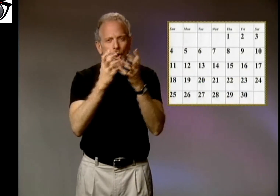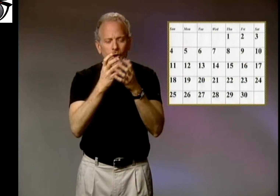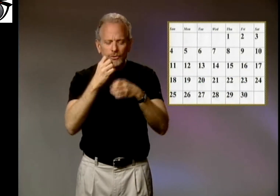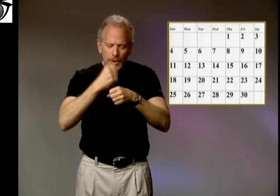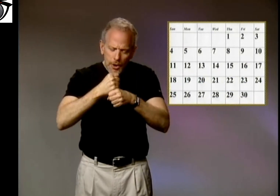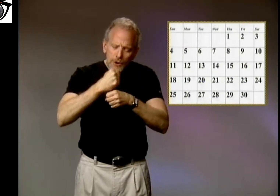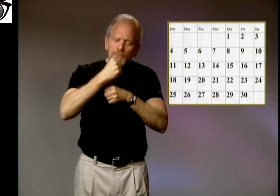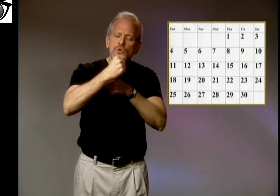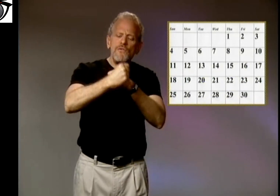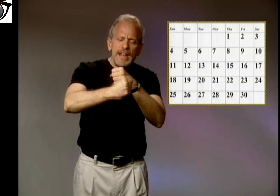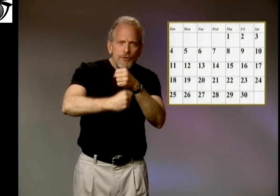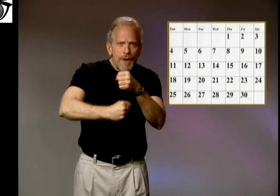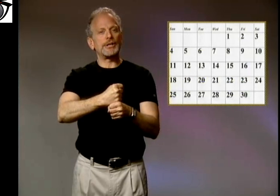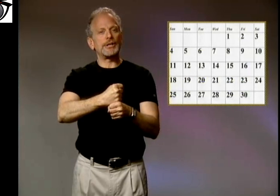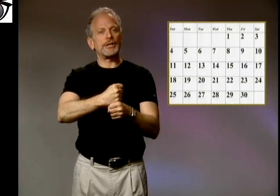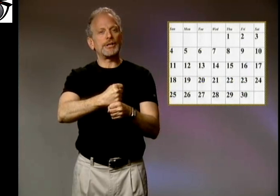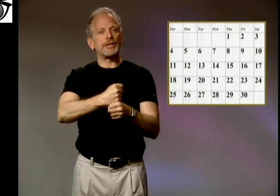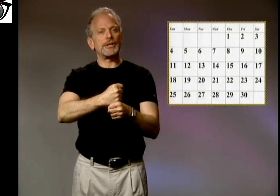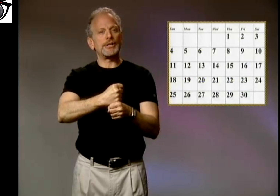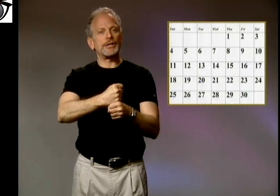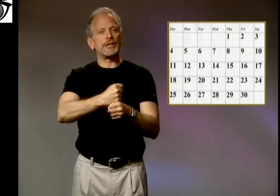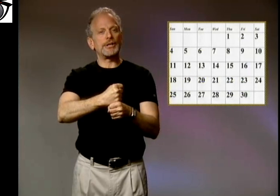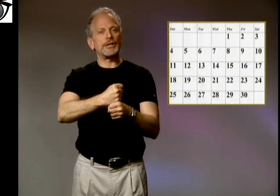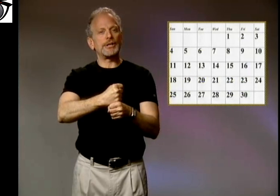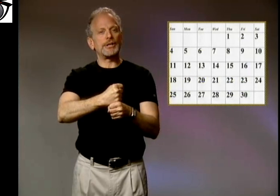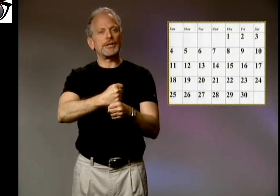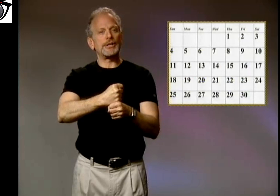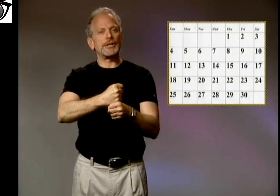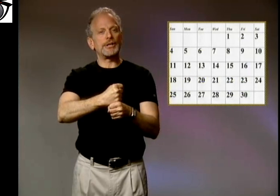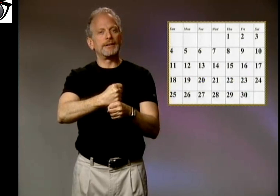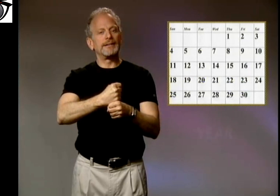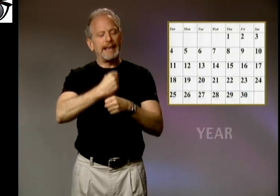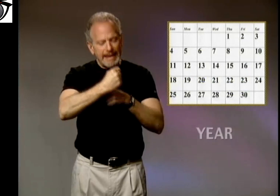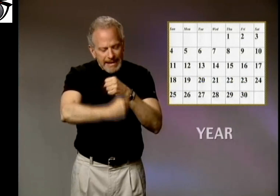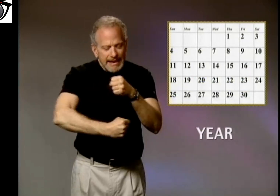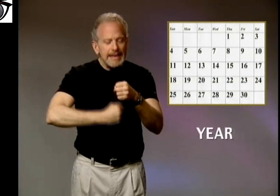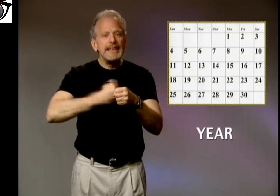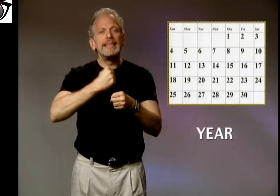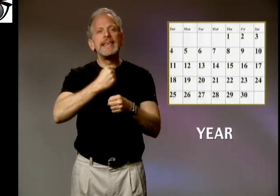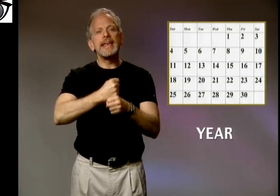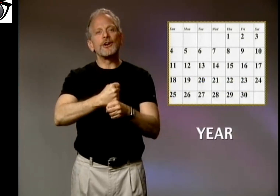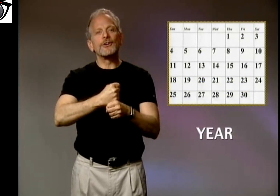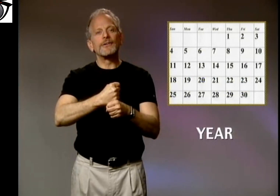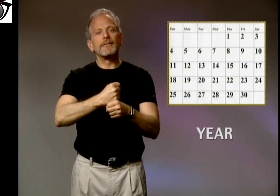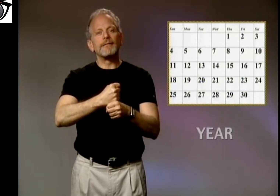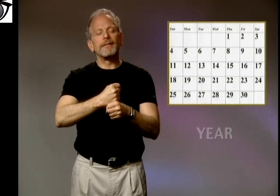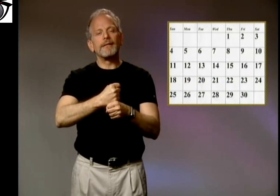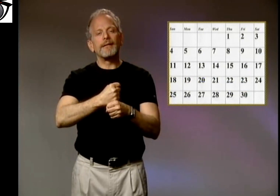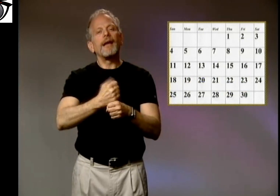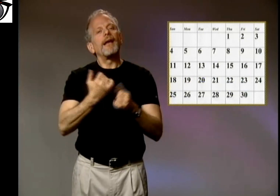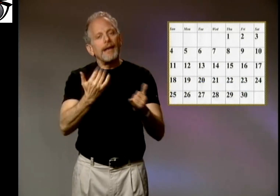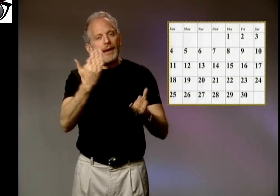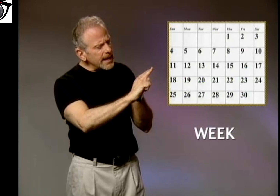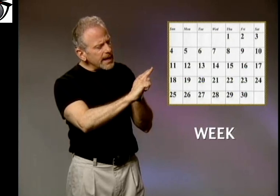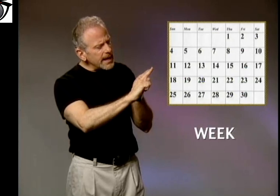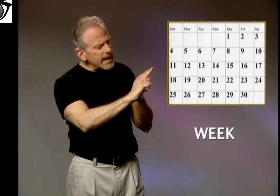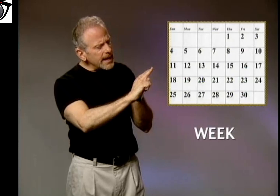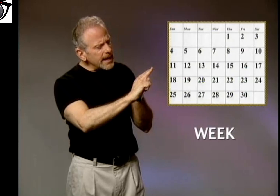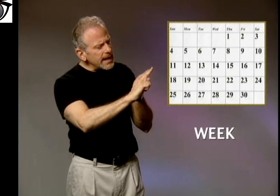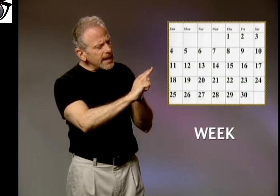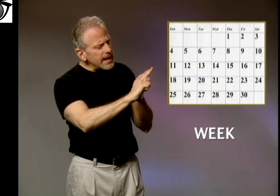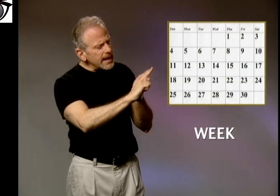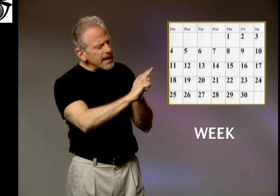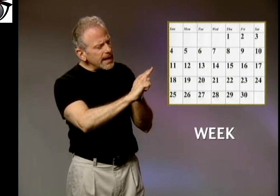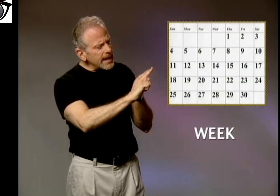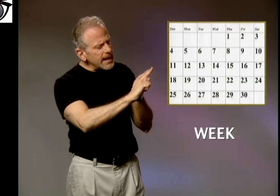represents the world moving around its orbit to its original position. Year. Now that